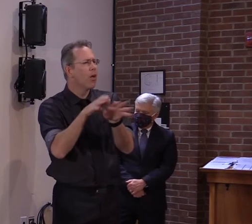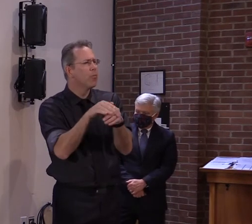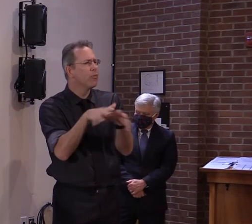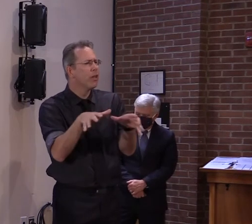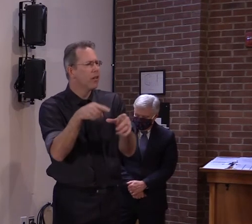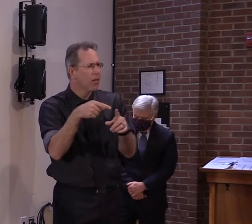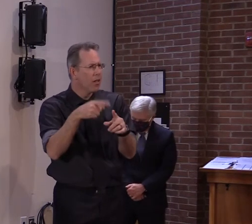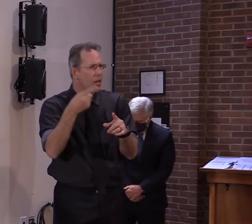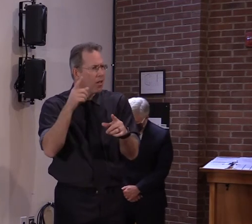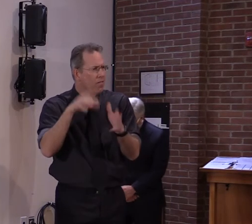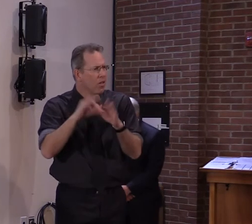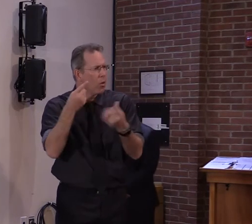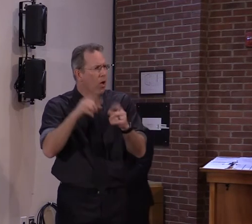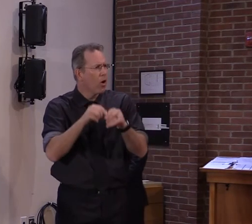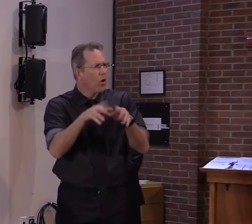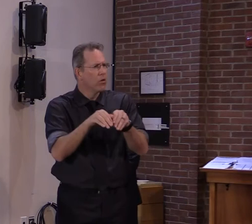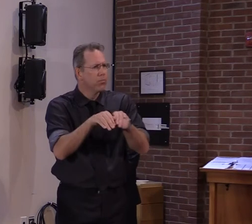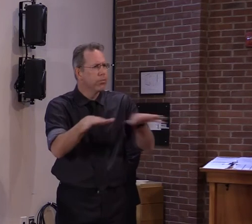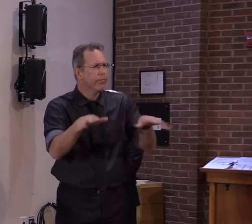Levine?